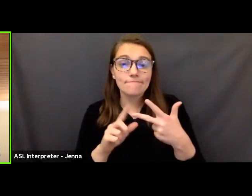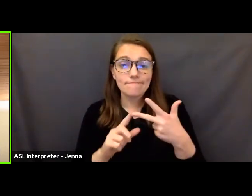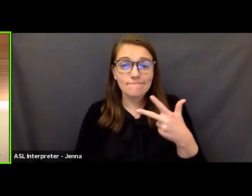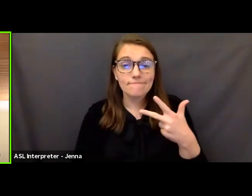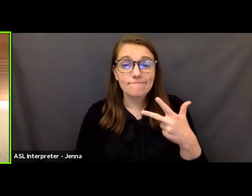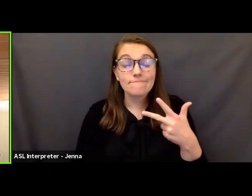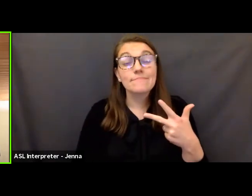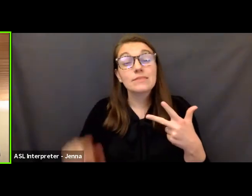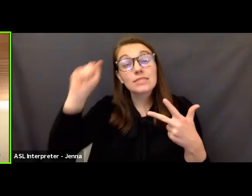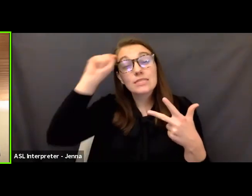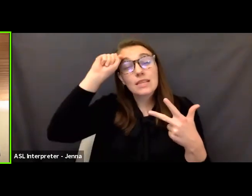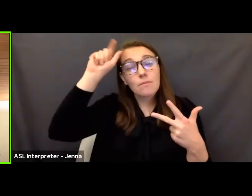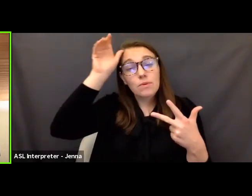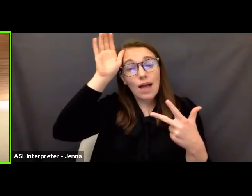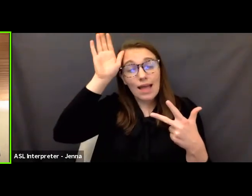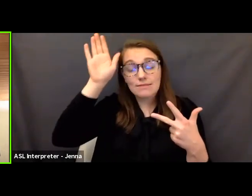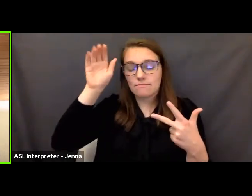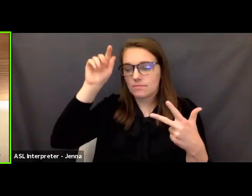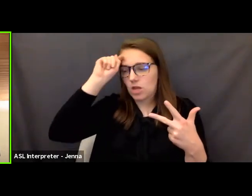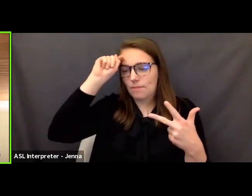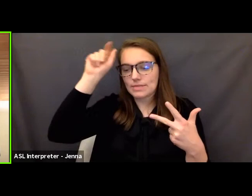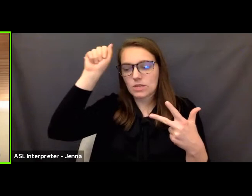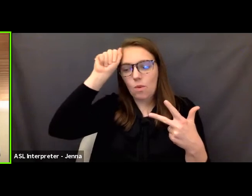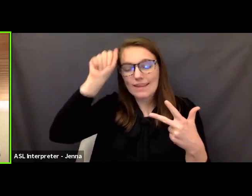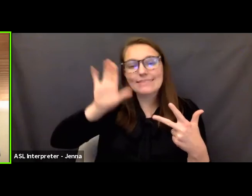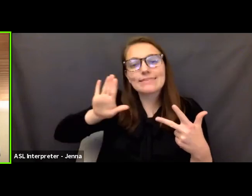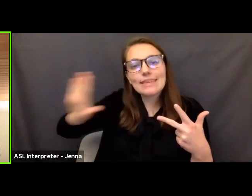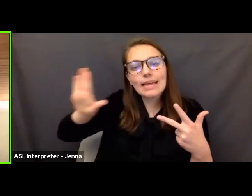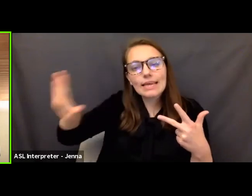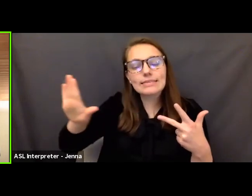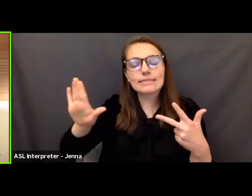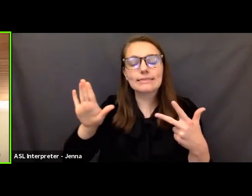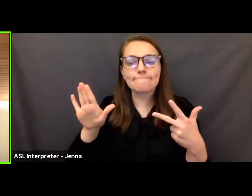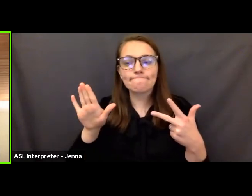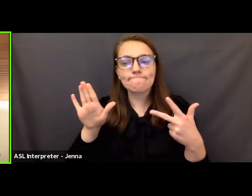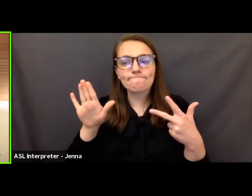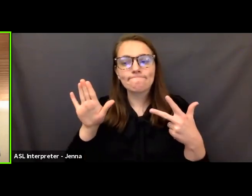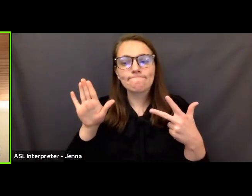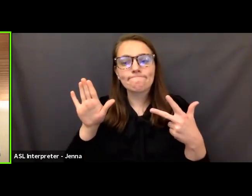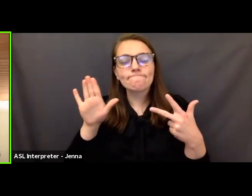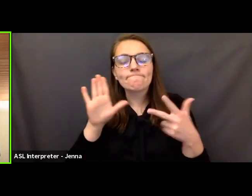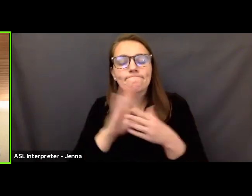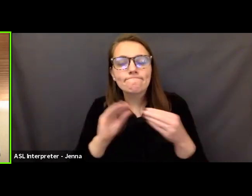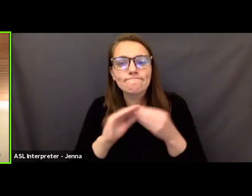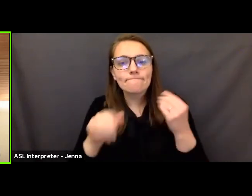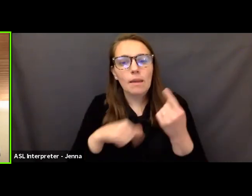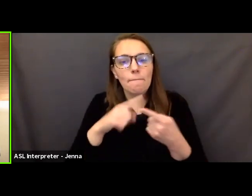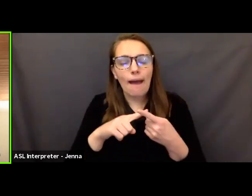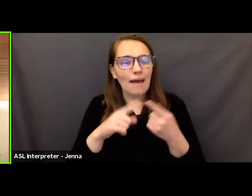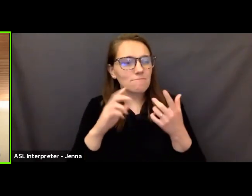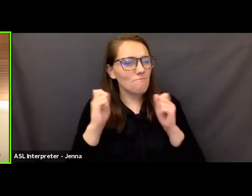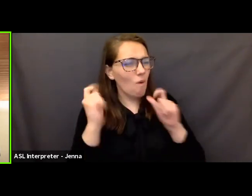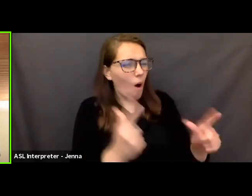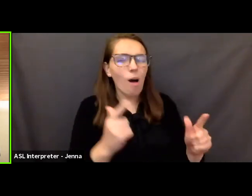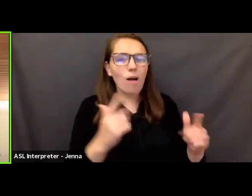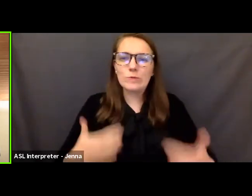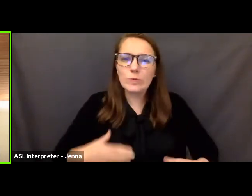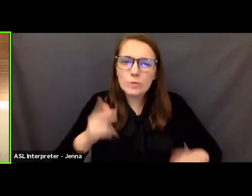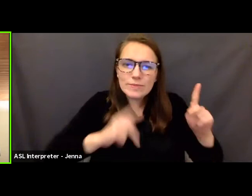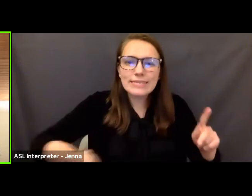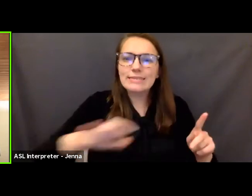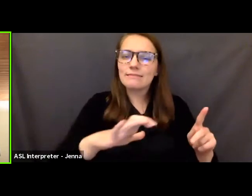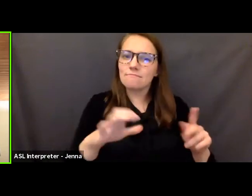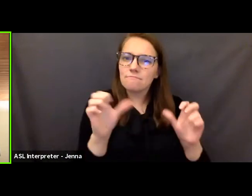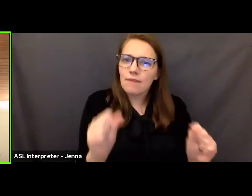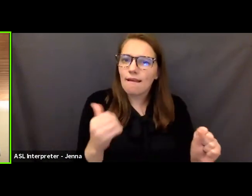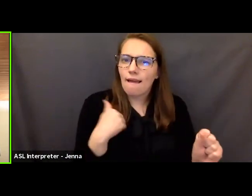Aquinas' understanding of the inalienable intellectual nature and contemplative aptitude of every human being, including